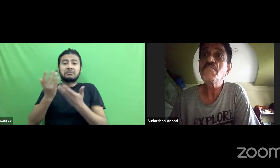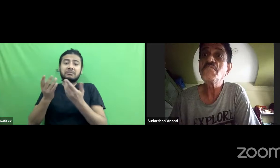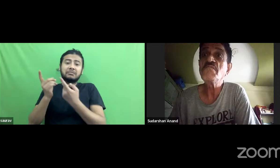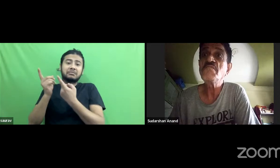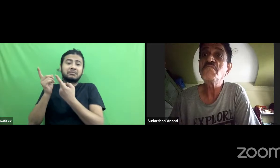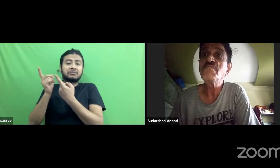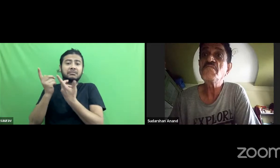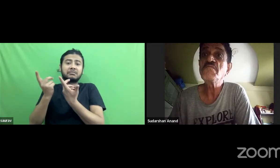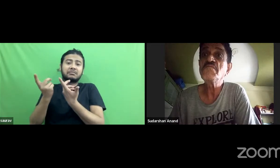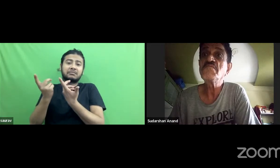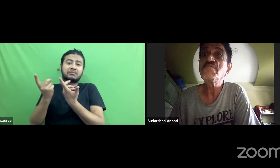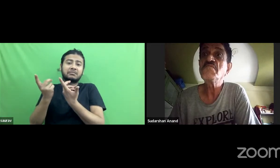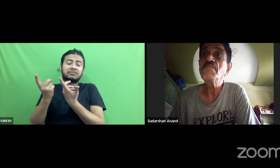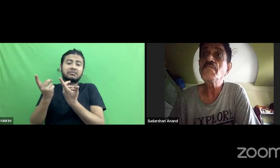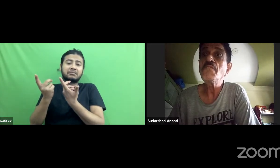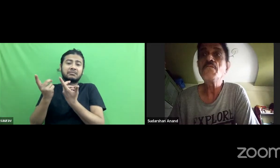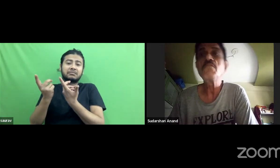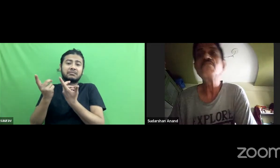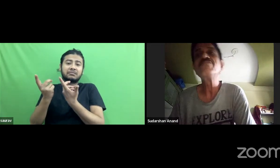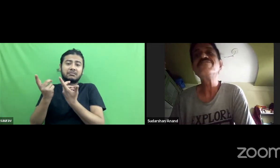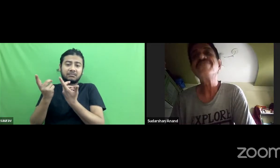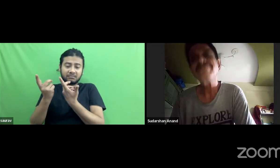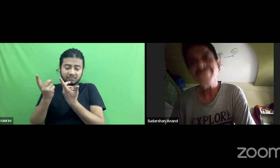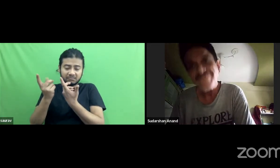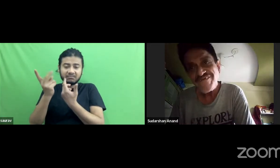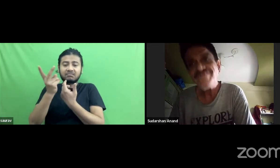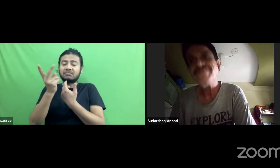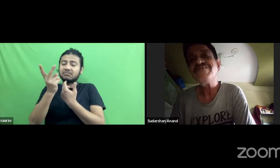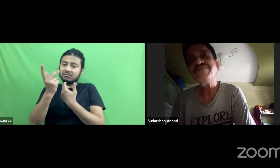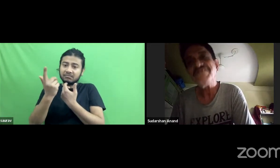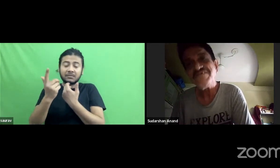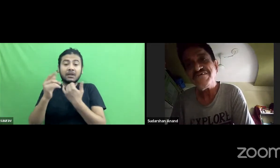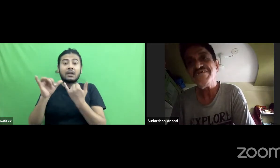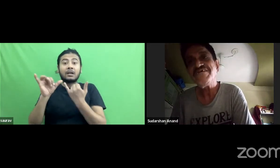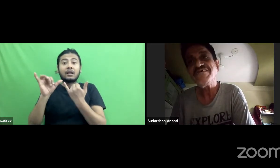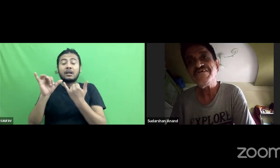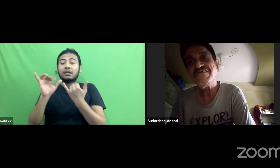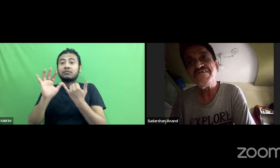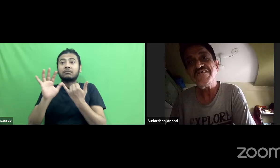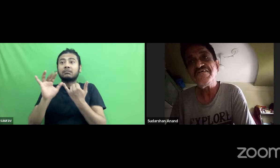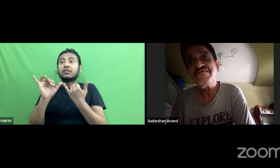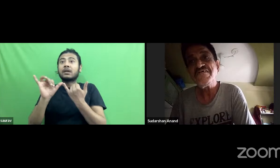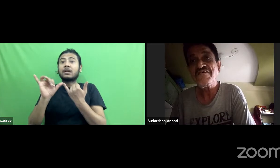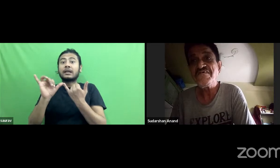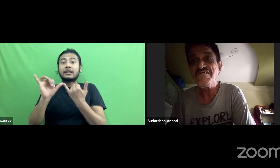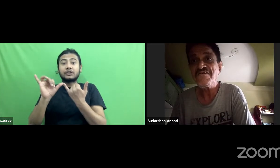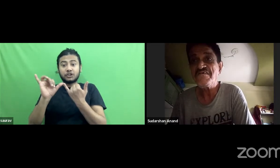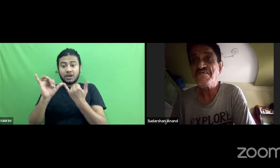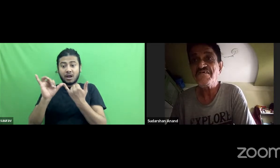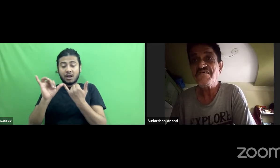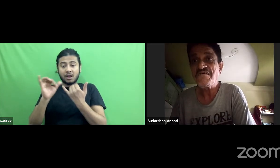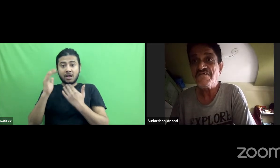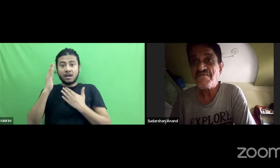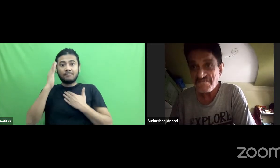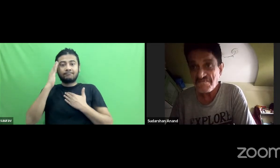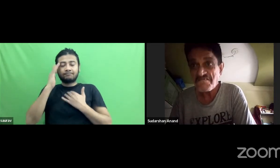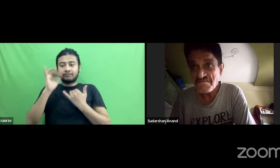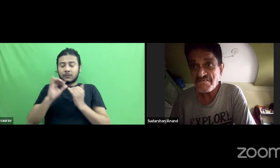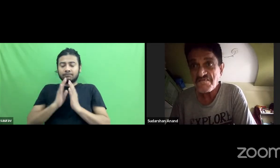in their life. We are talking about people who don't even probably believe, they would not have even believed in